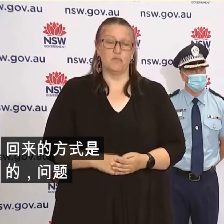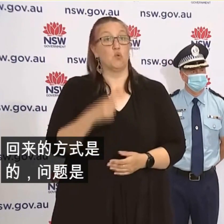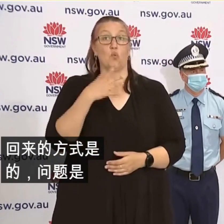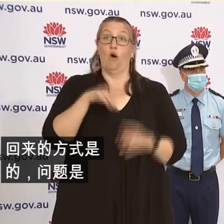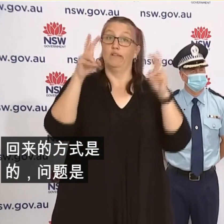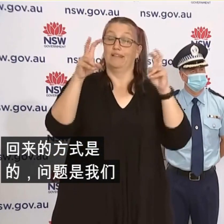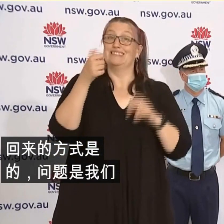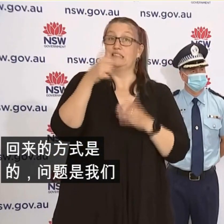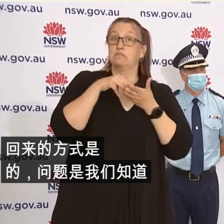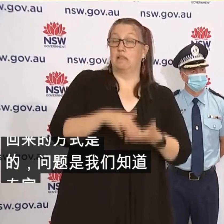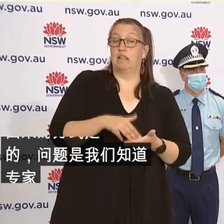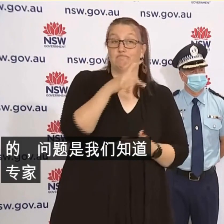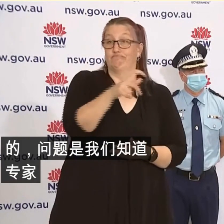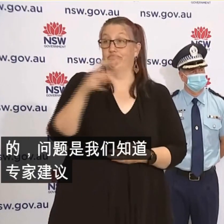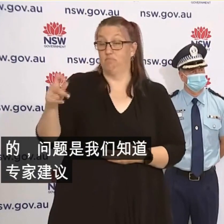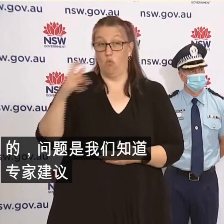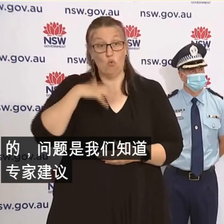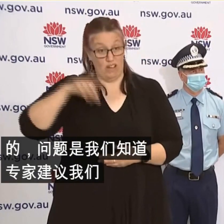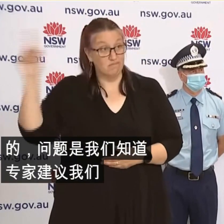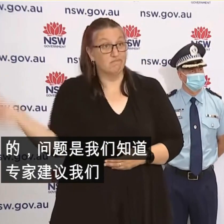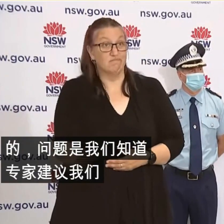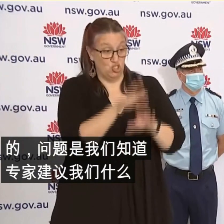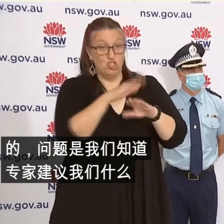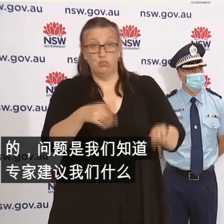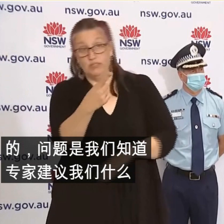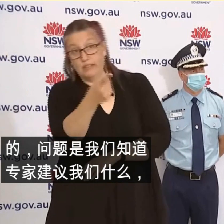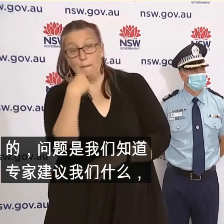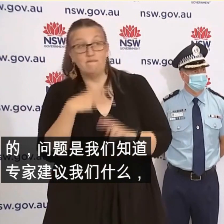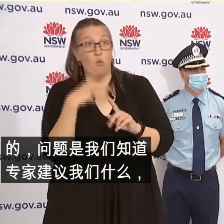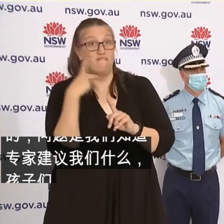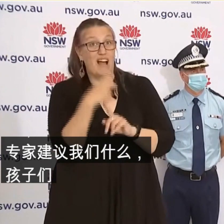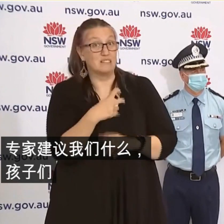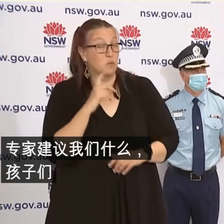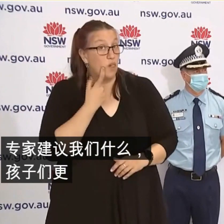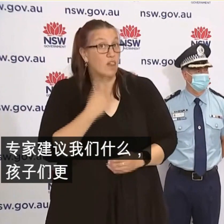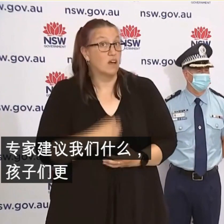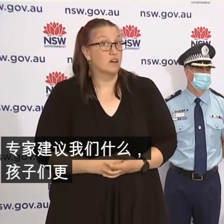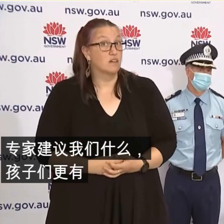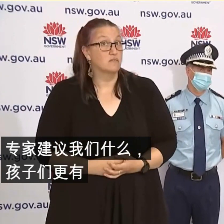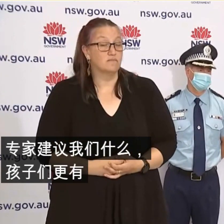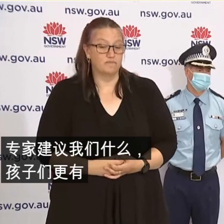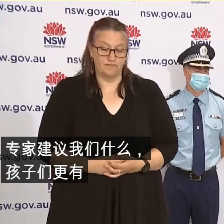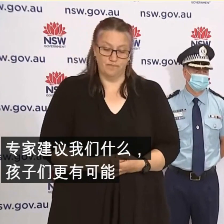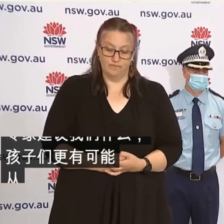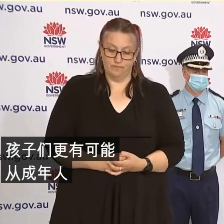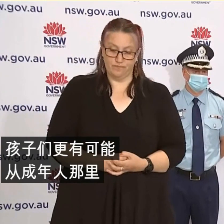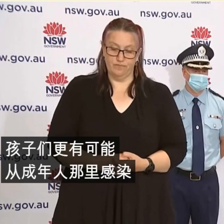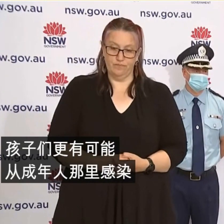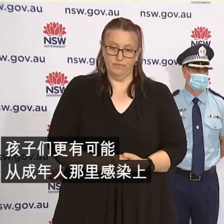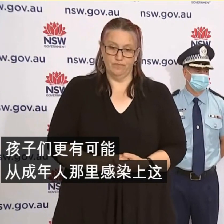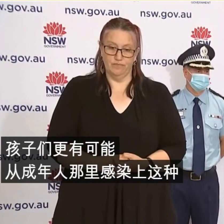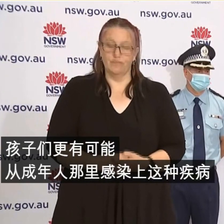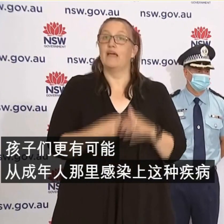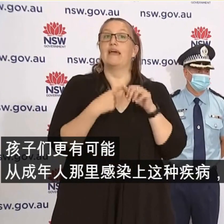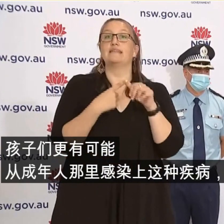issue is we know what the experts advise us is with children are more likely to get the disease